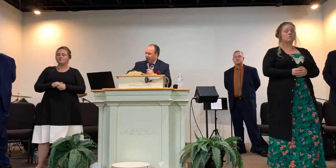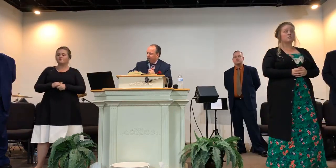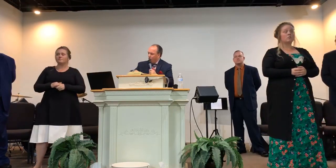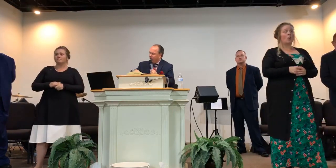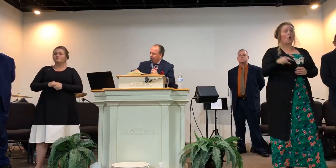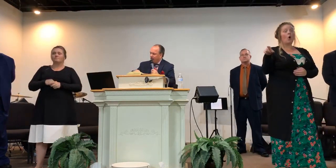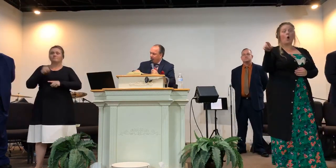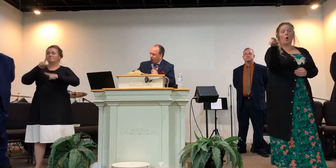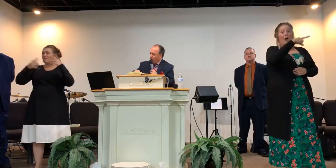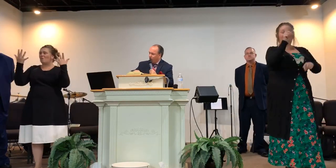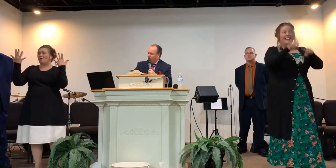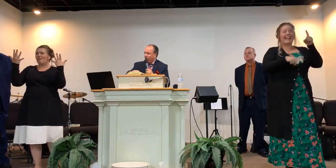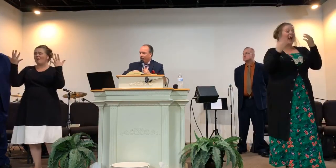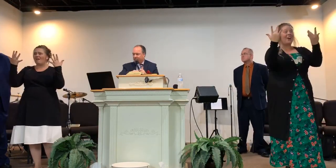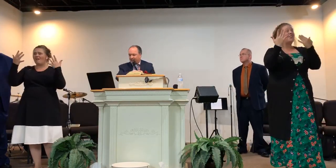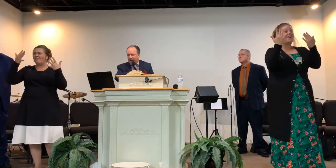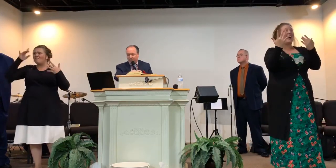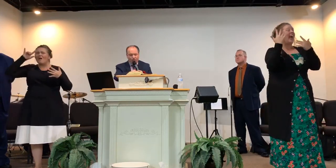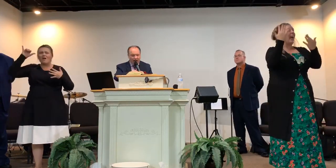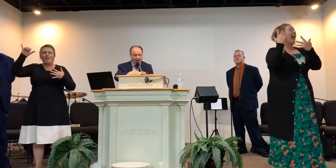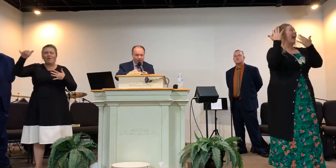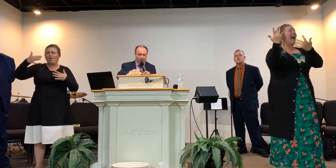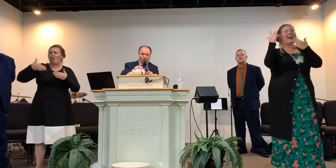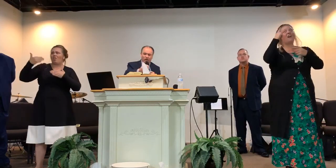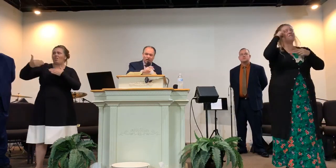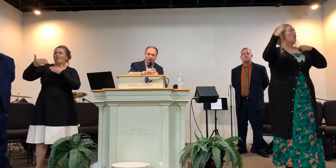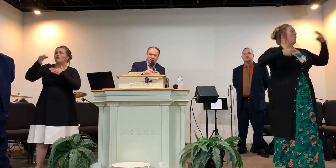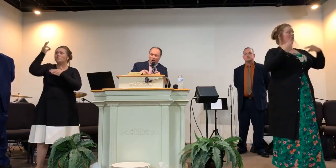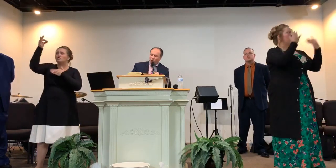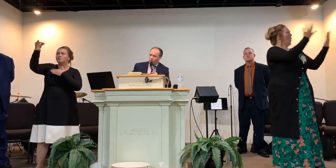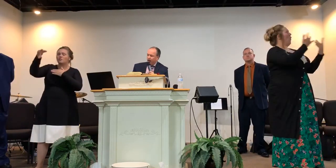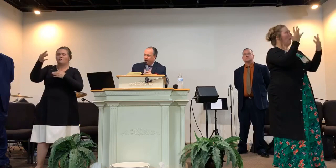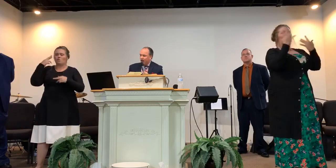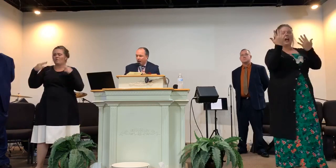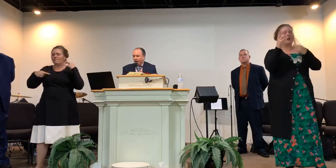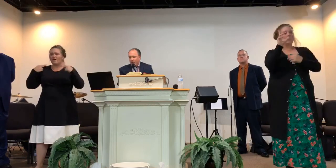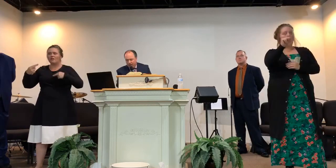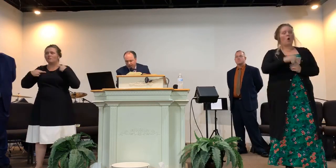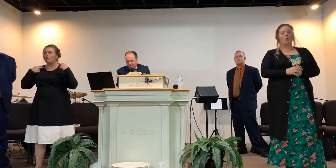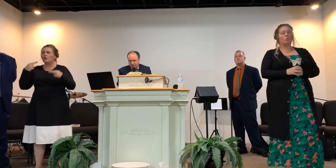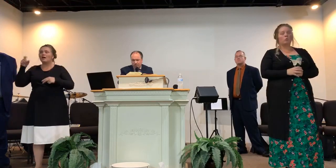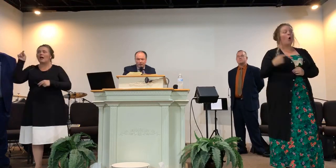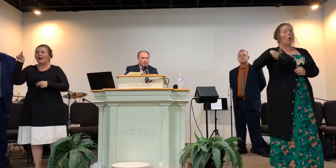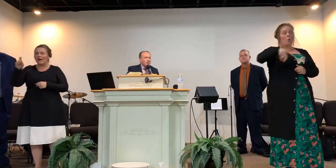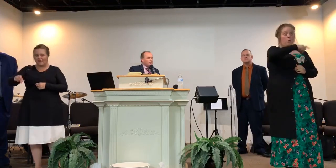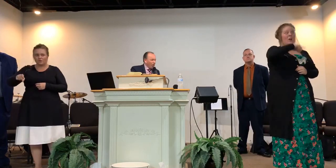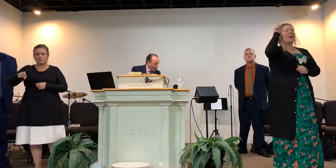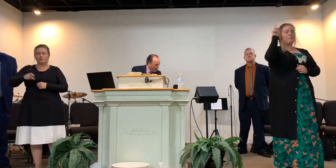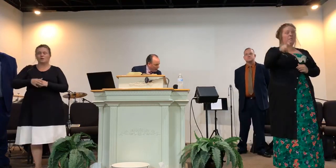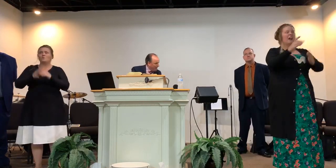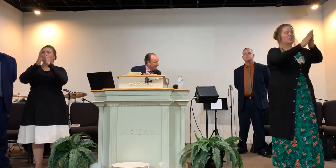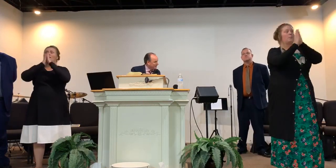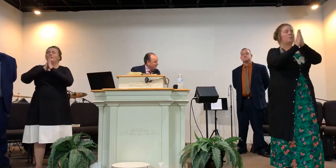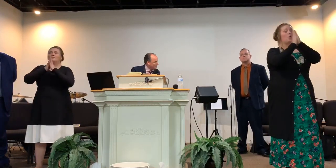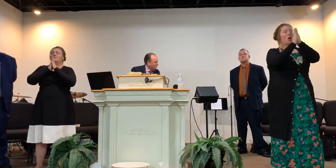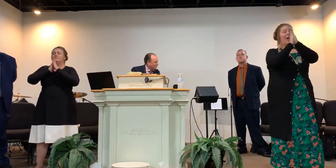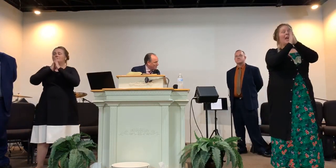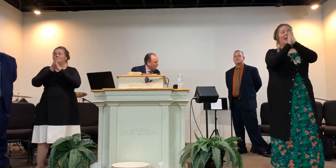We can't wait any longer for end time revival. We must pray.